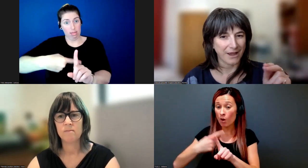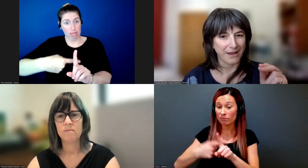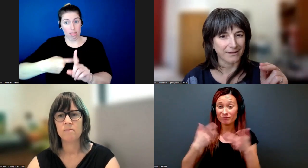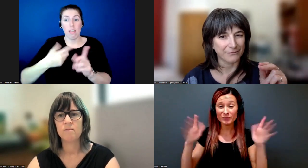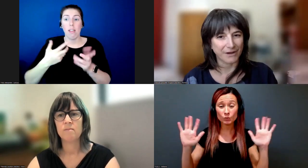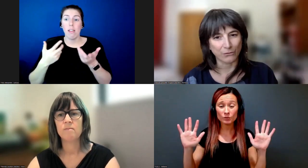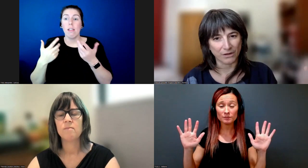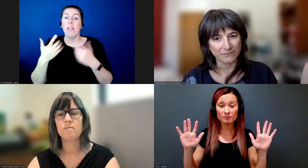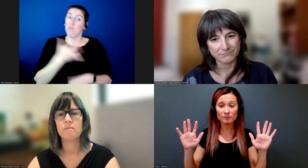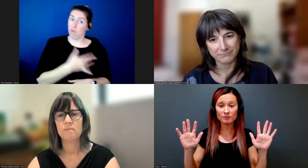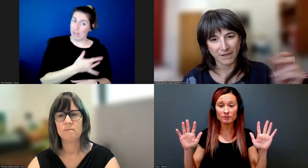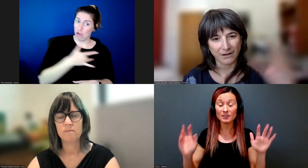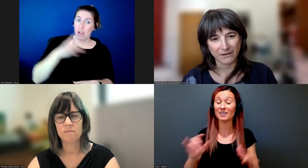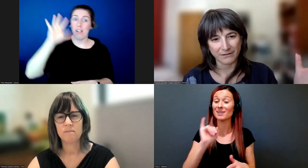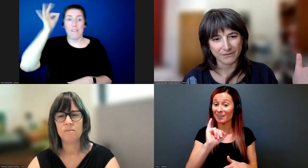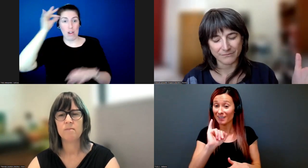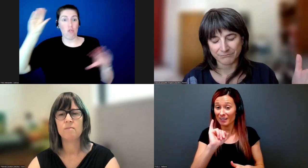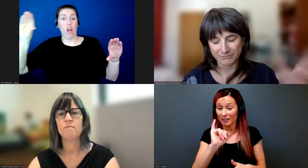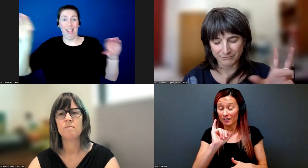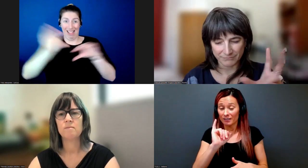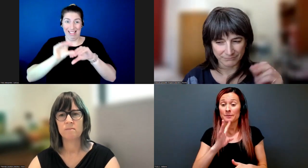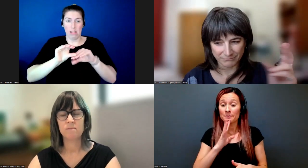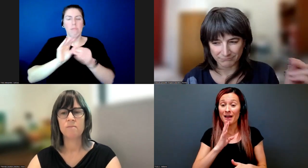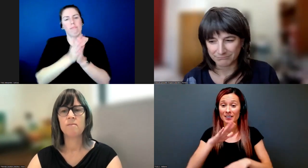provincial and federal